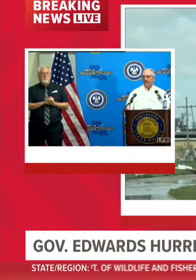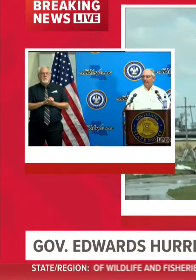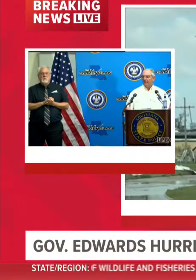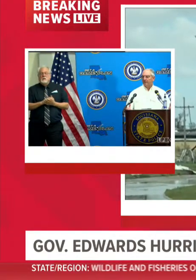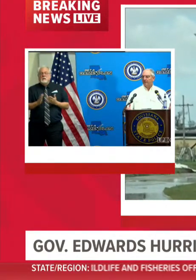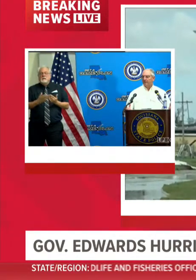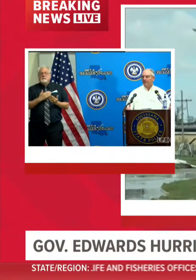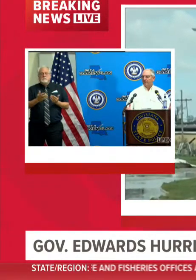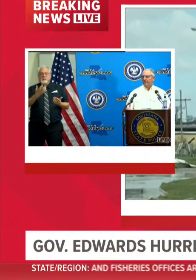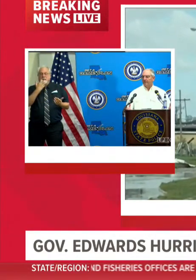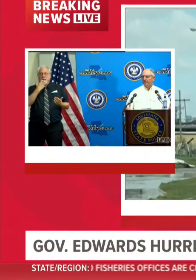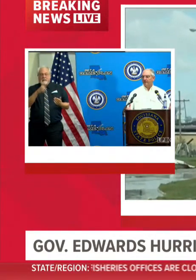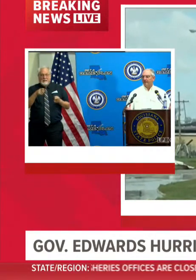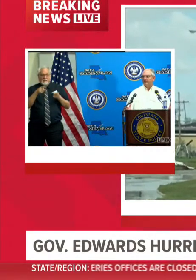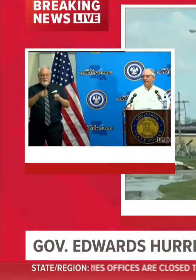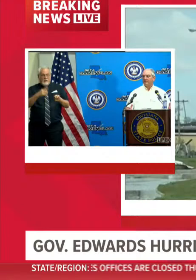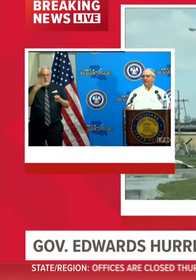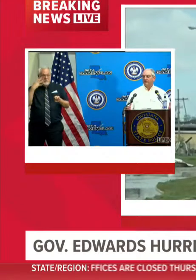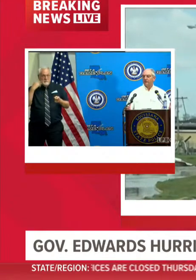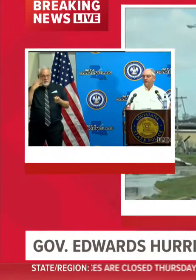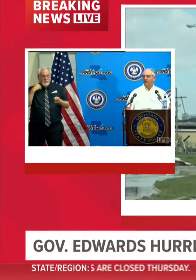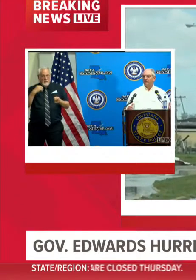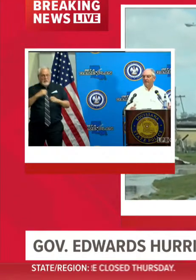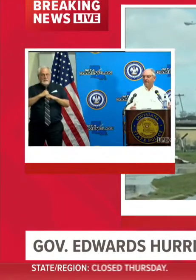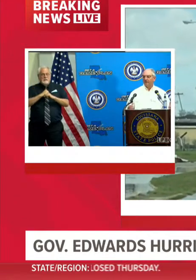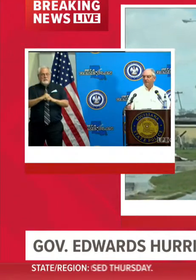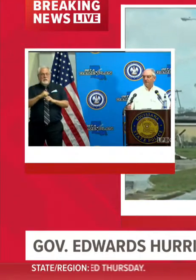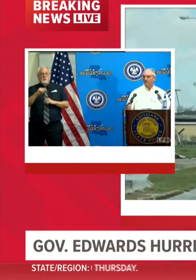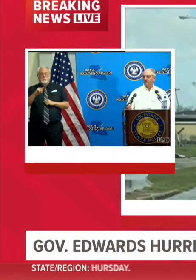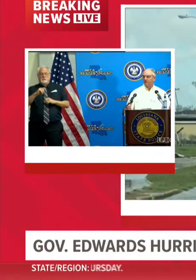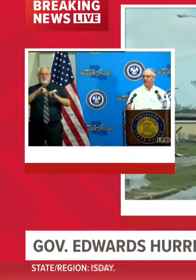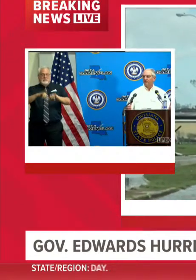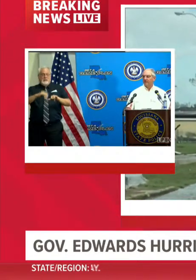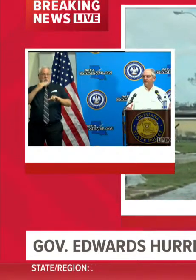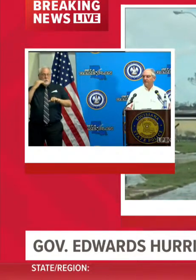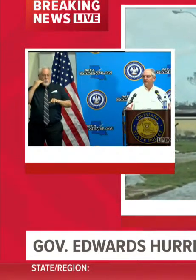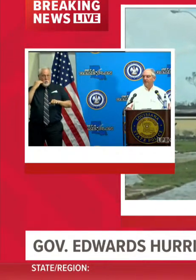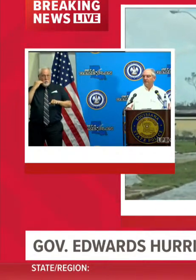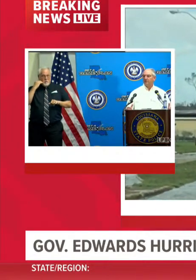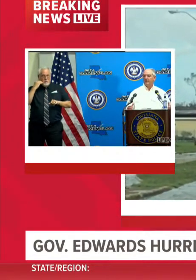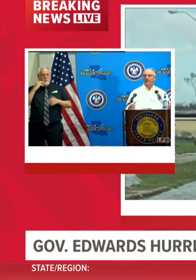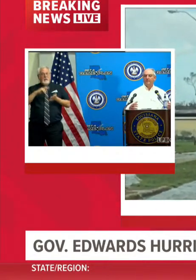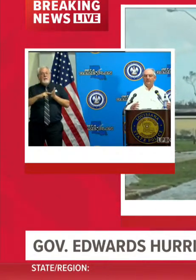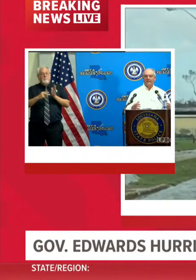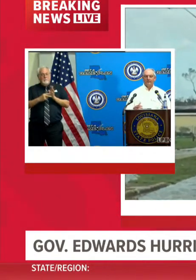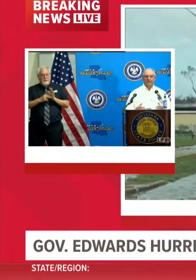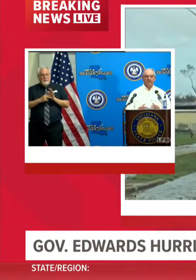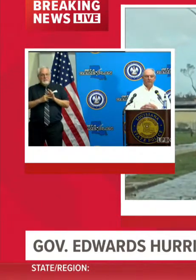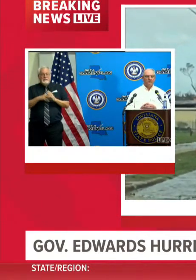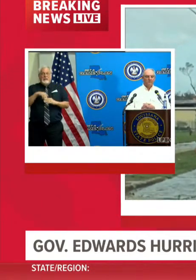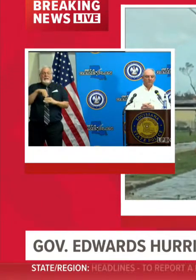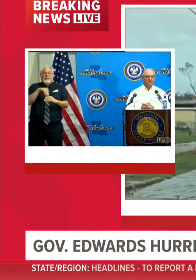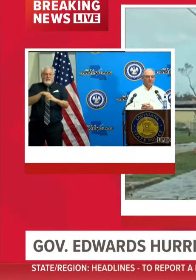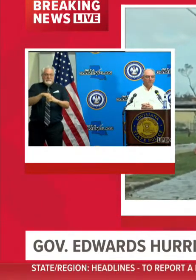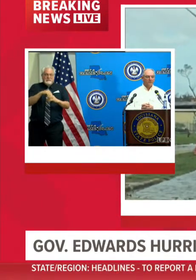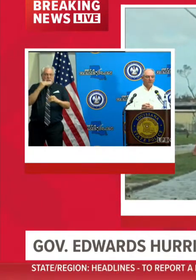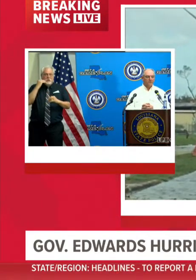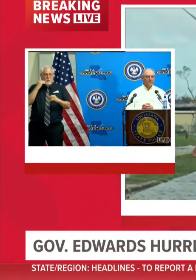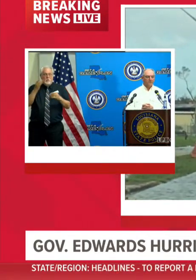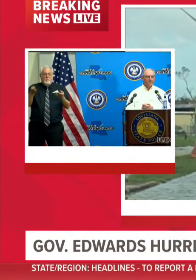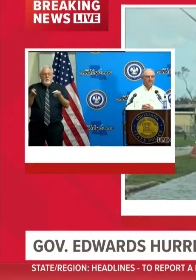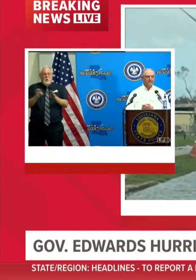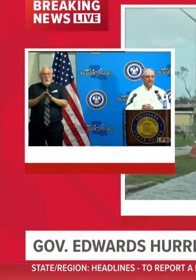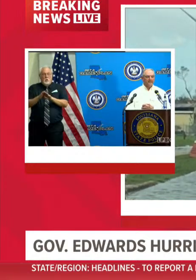despite the heat that they're experiencing, shelter at home under those circumstances means they need to be on the inside of their home with the doors and